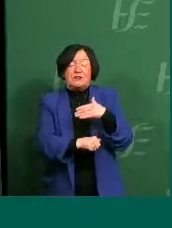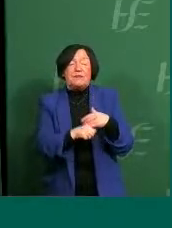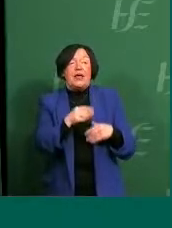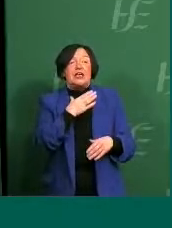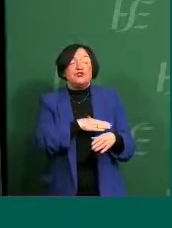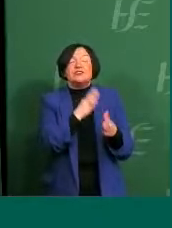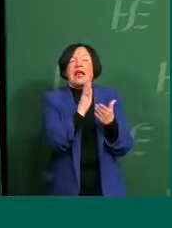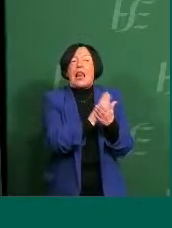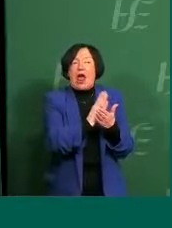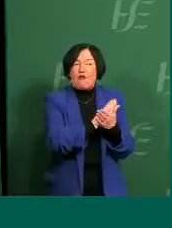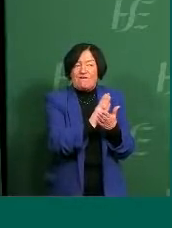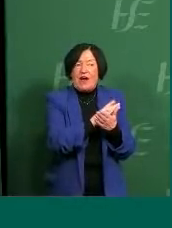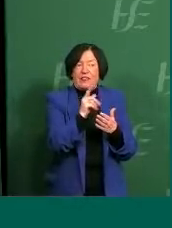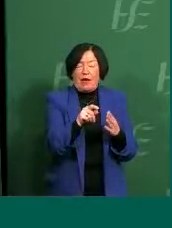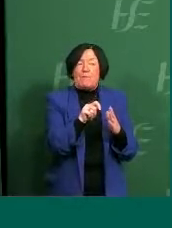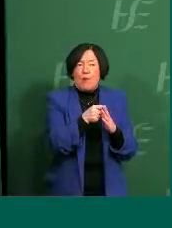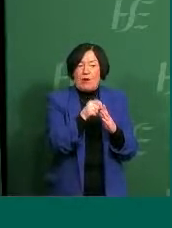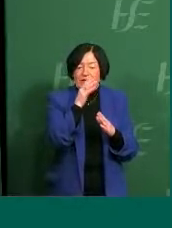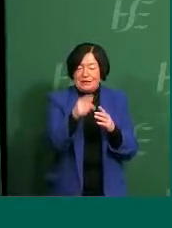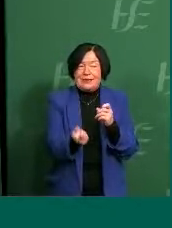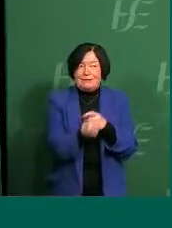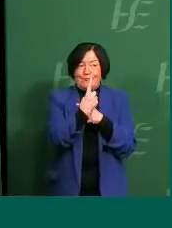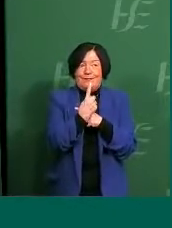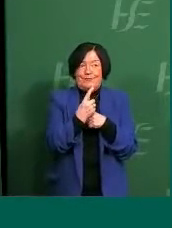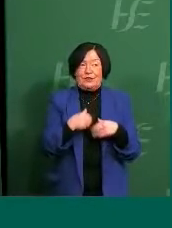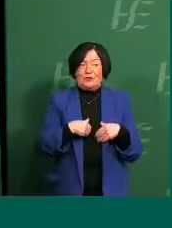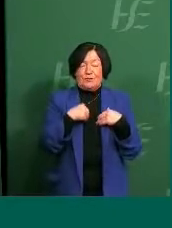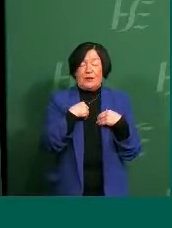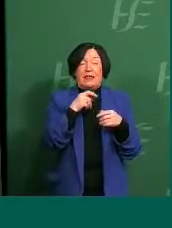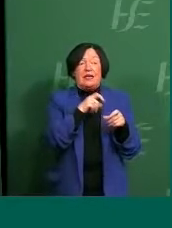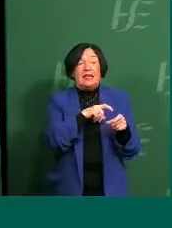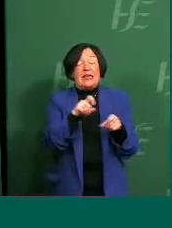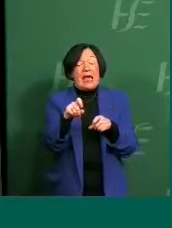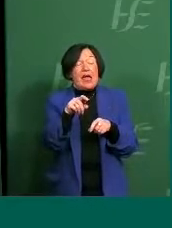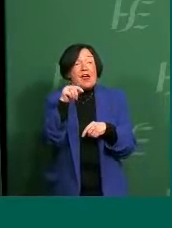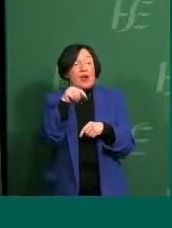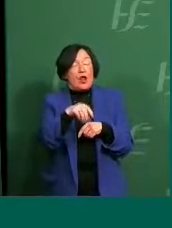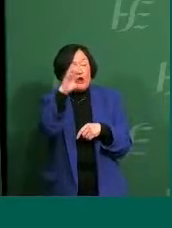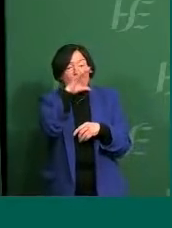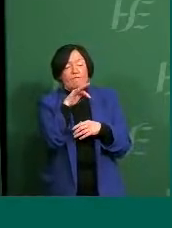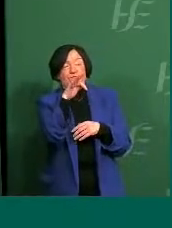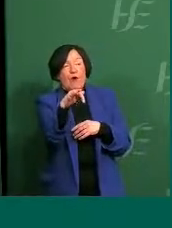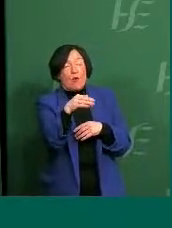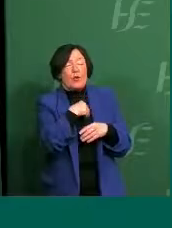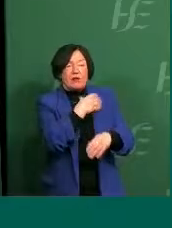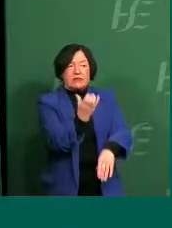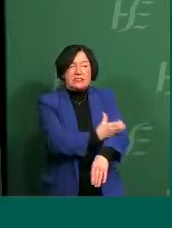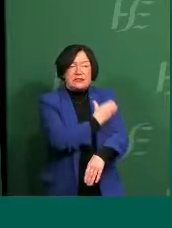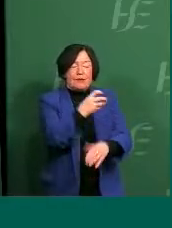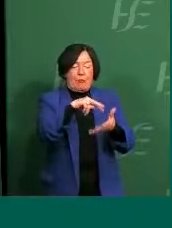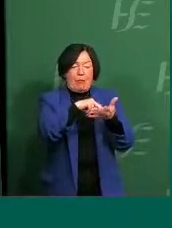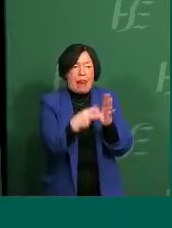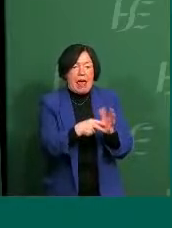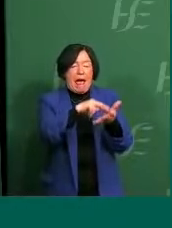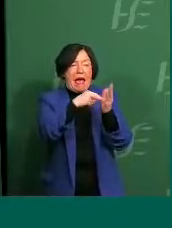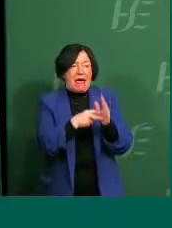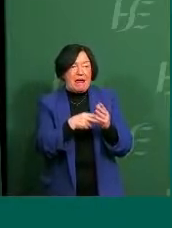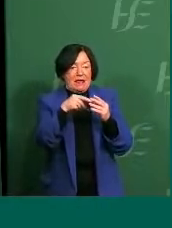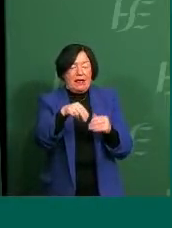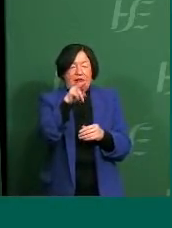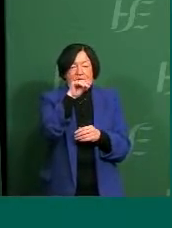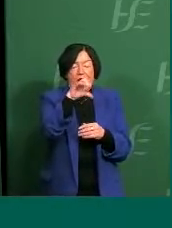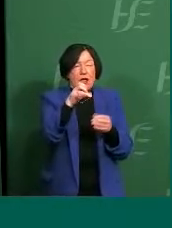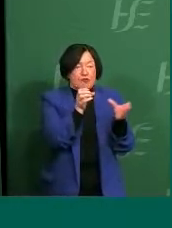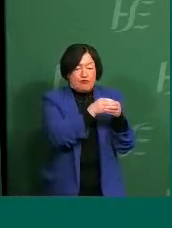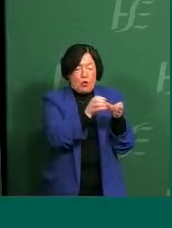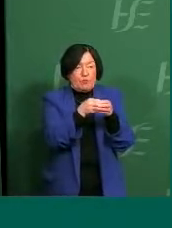just to clarify that point, I think that may have come up this morning. And similarly then, in terms of looking forward, we're continuing to plan through the recent NIAC